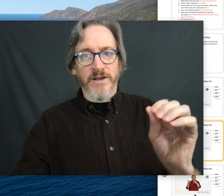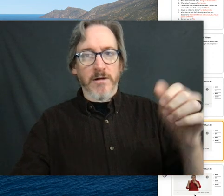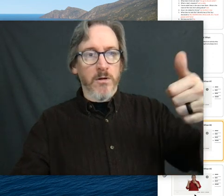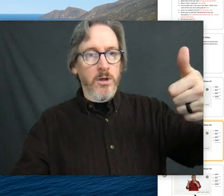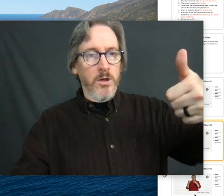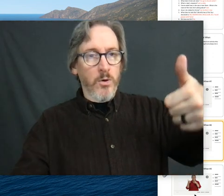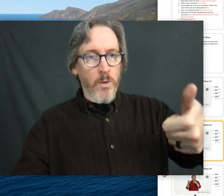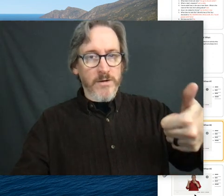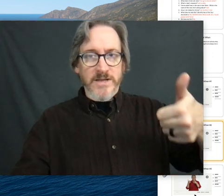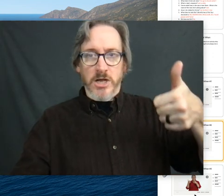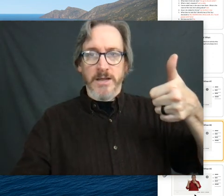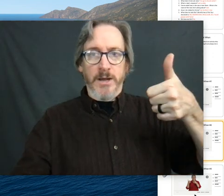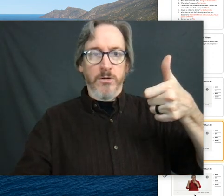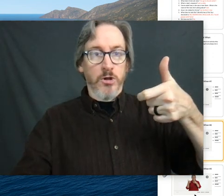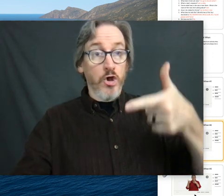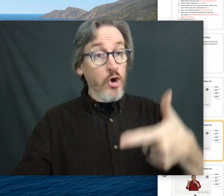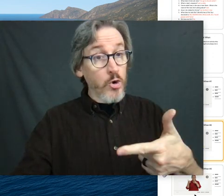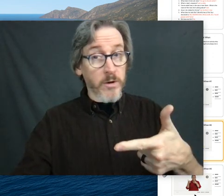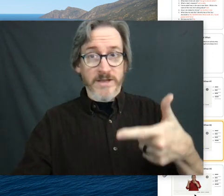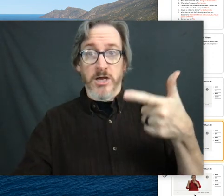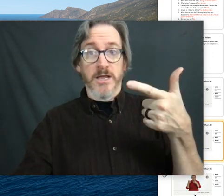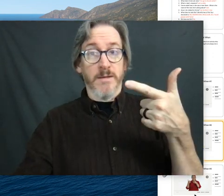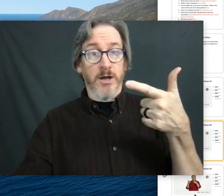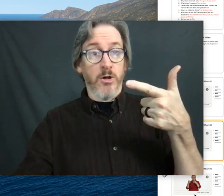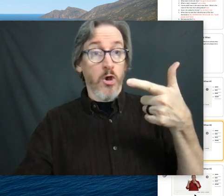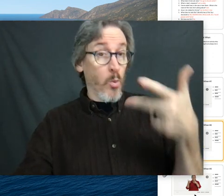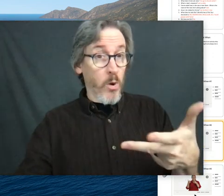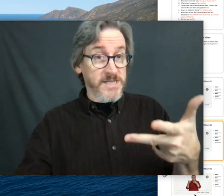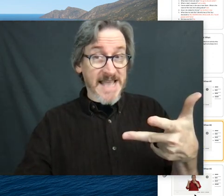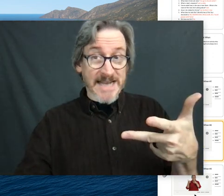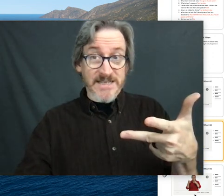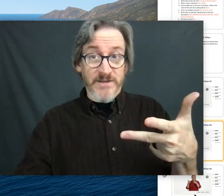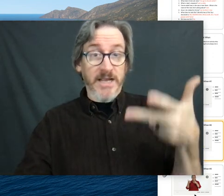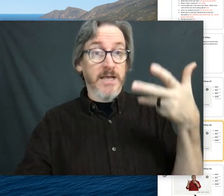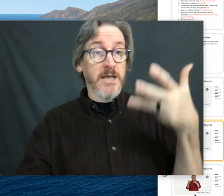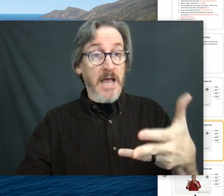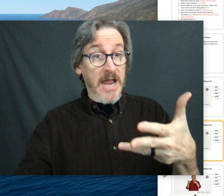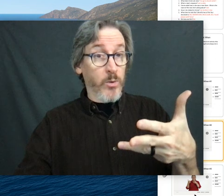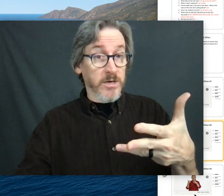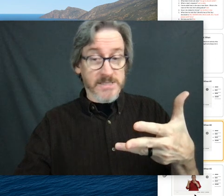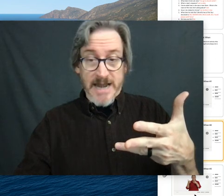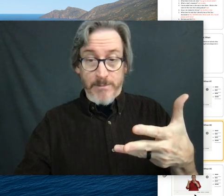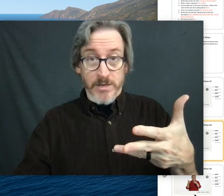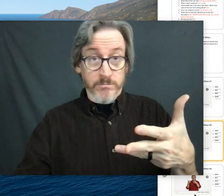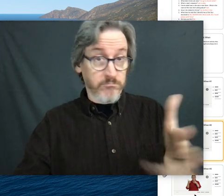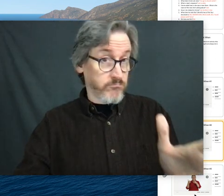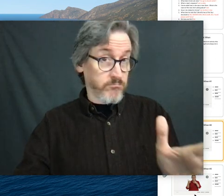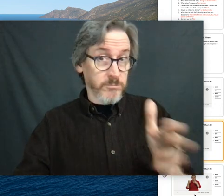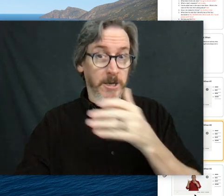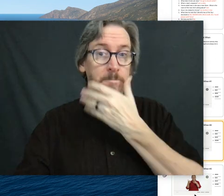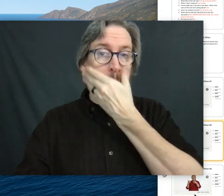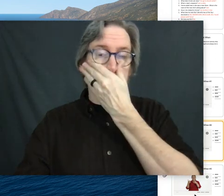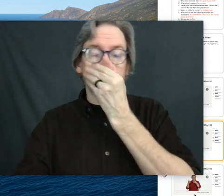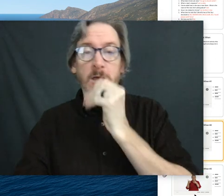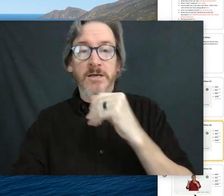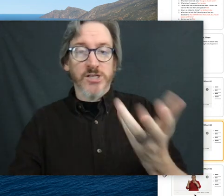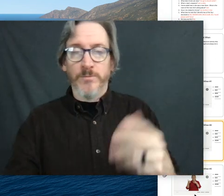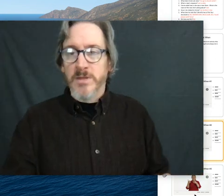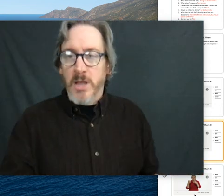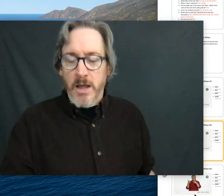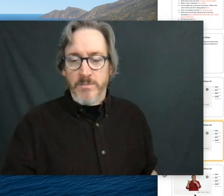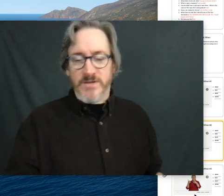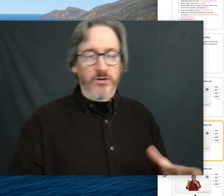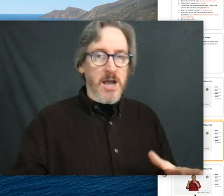and figure out, when are they talking about? Who are they talking about? What's the activity? And where does it happen? Okay.